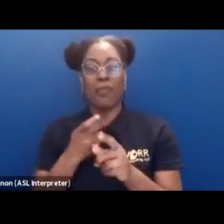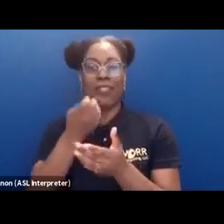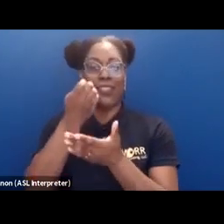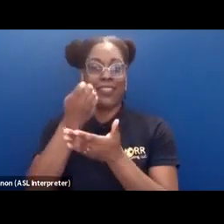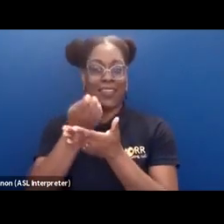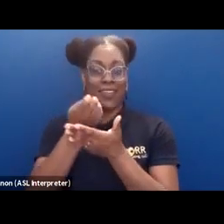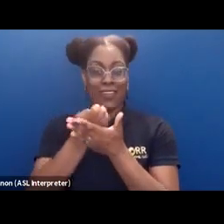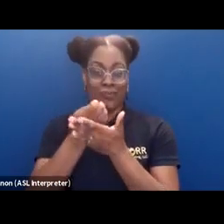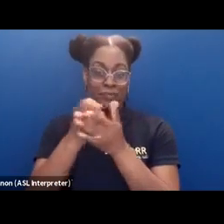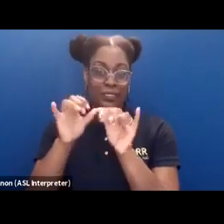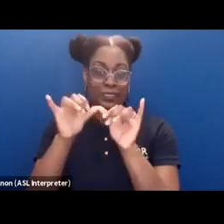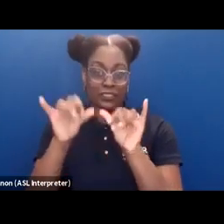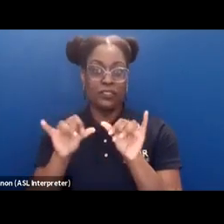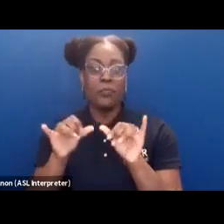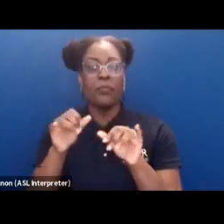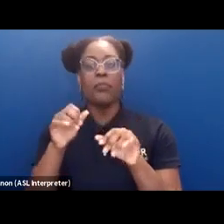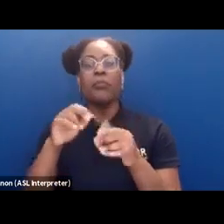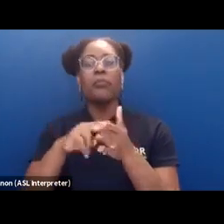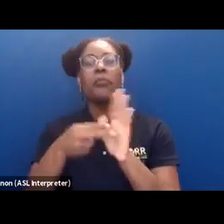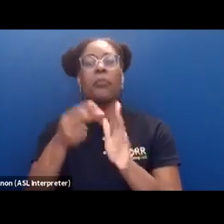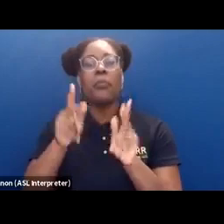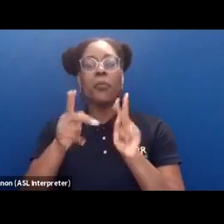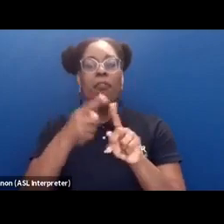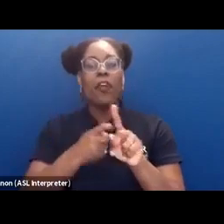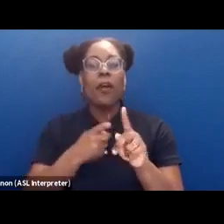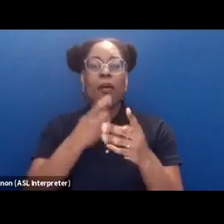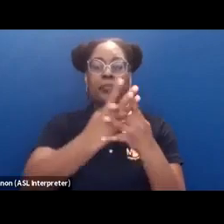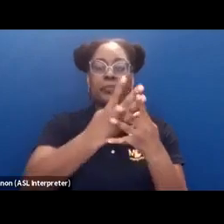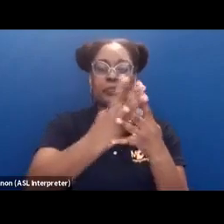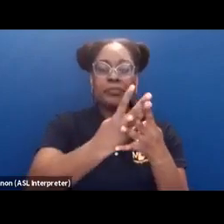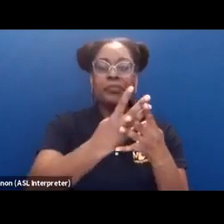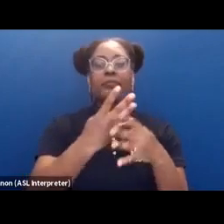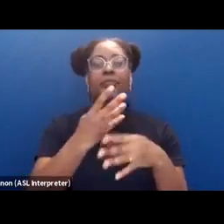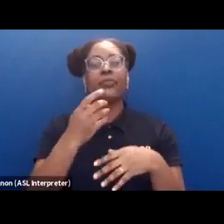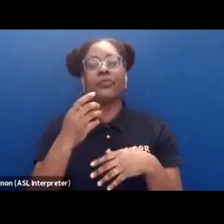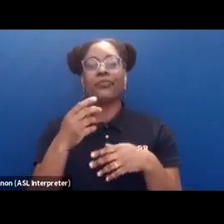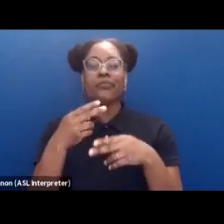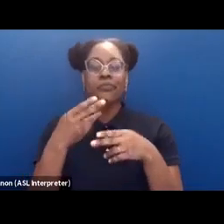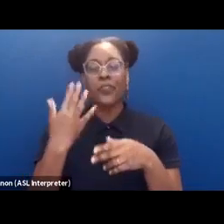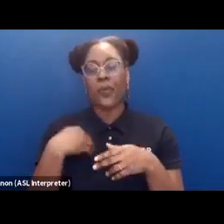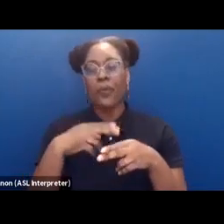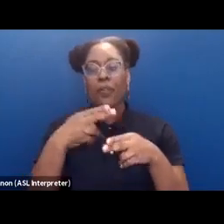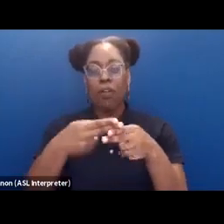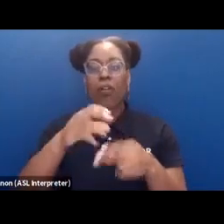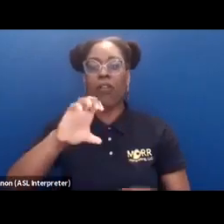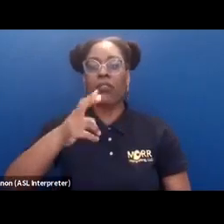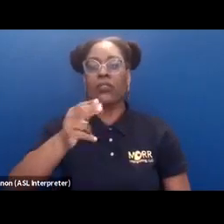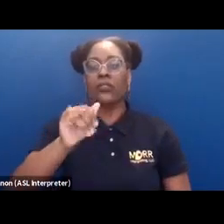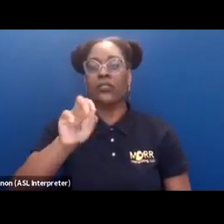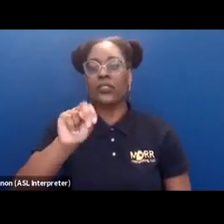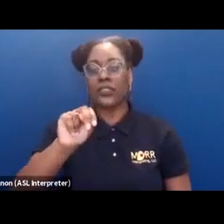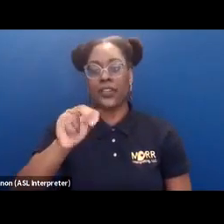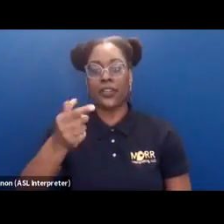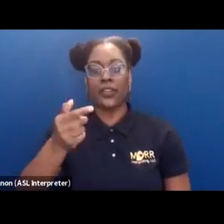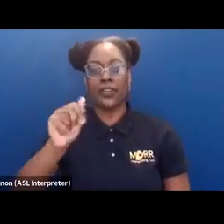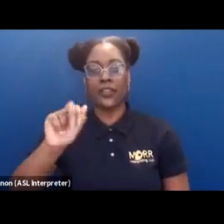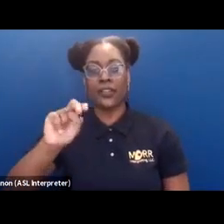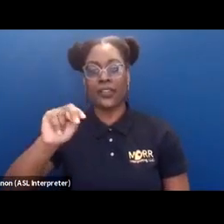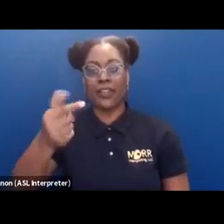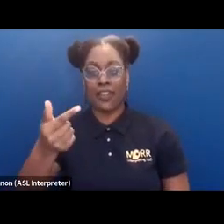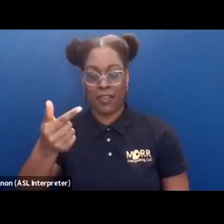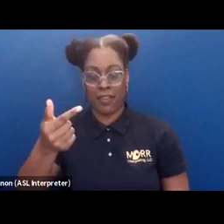gang. Most of the people who worked on these chain gangs were imprisoned because of